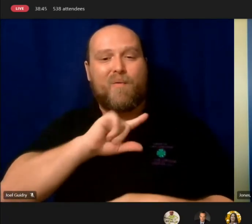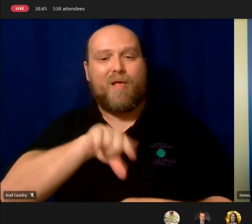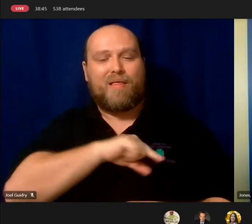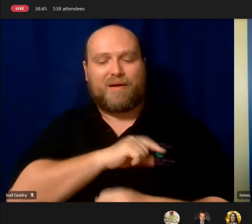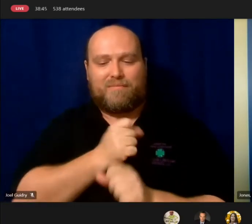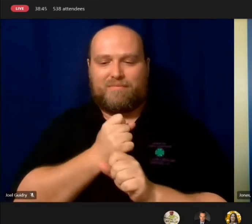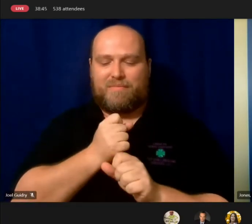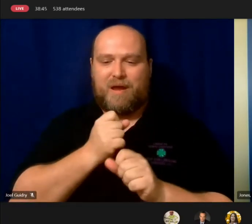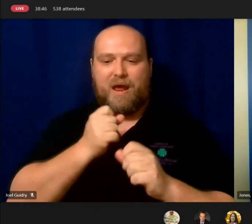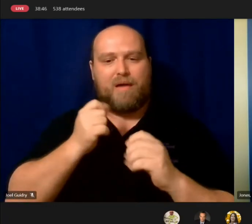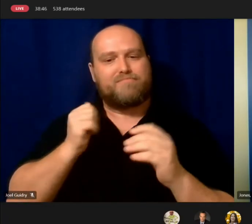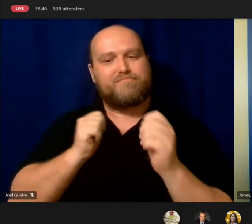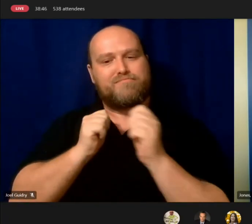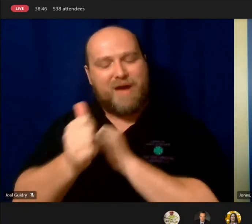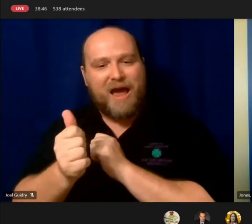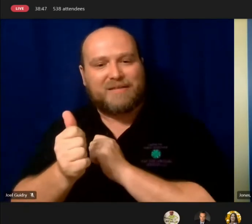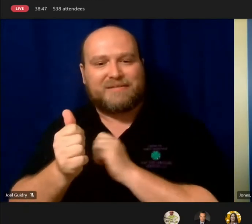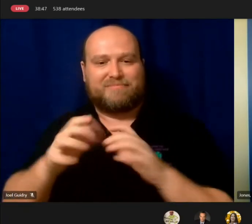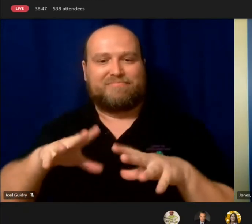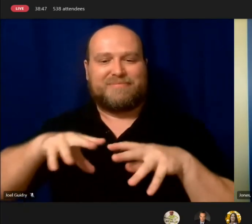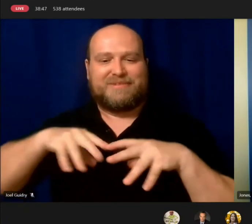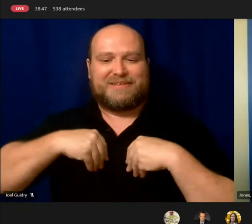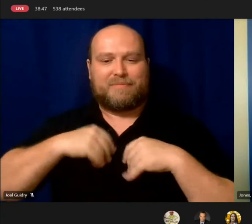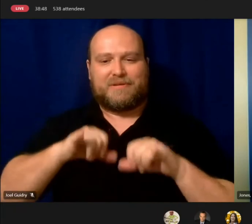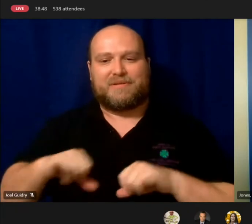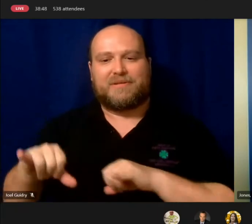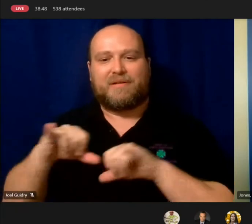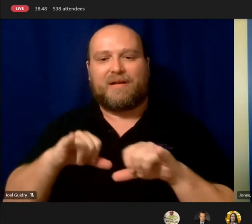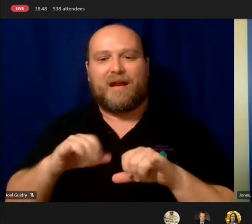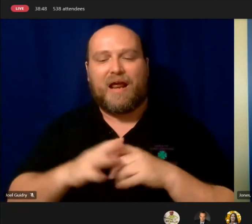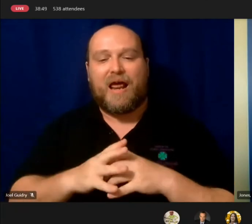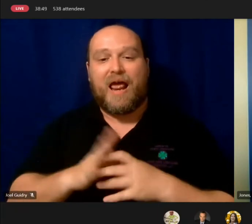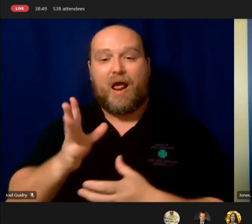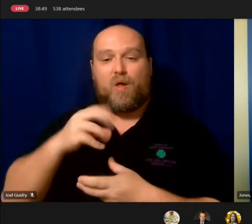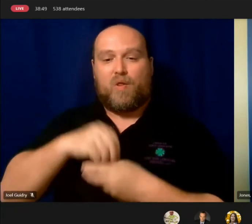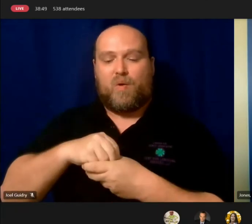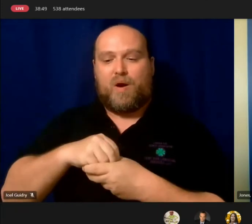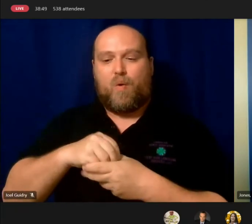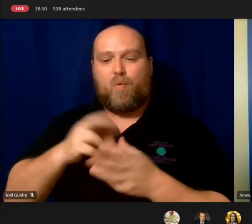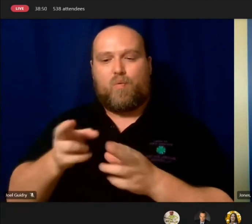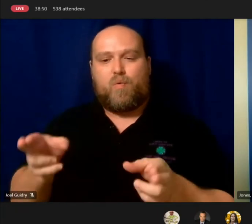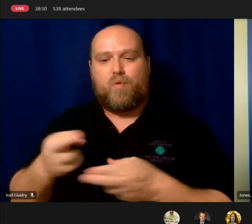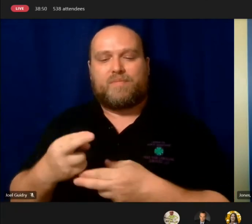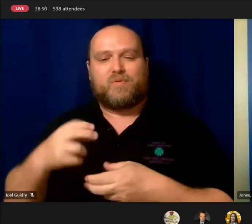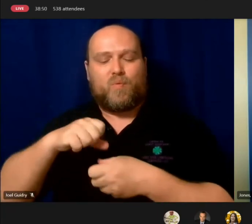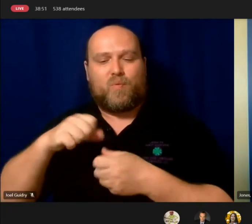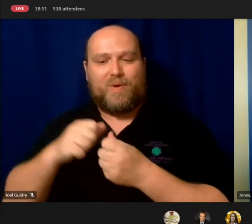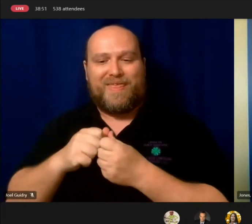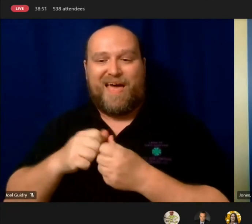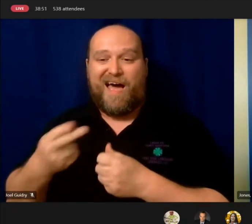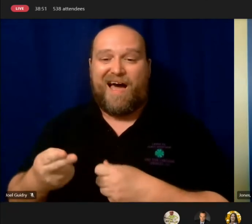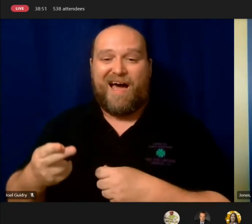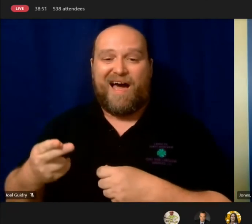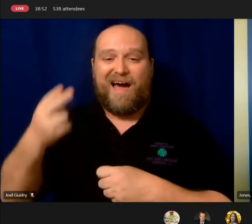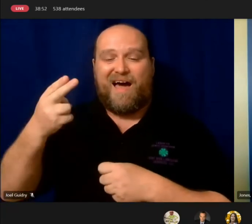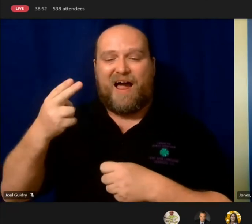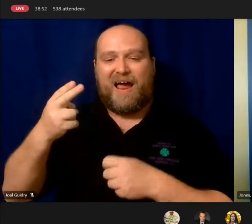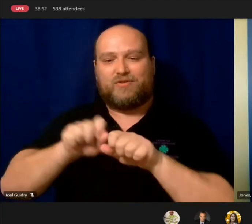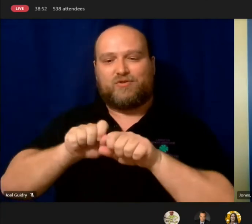additional mitigation in rooms with high transmission risk, including the designated healthcare room, band, and